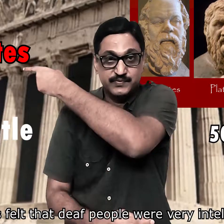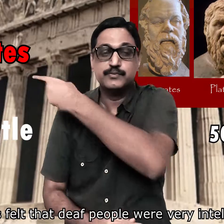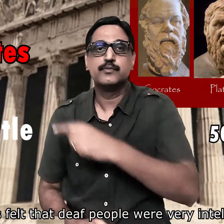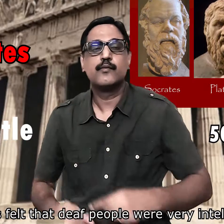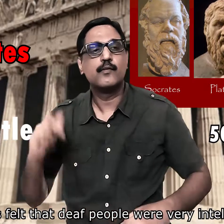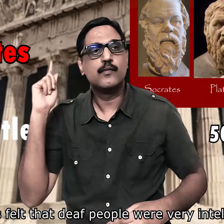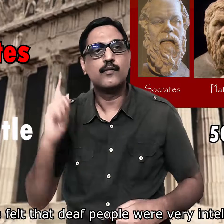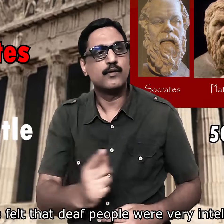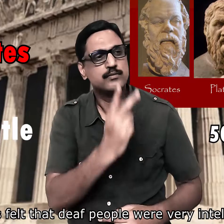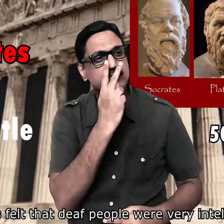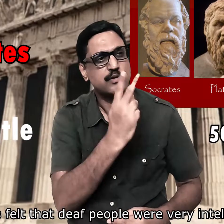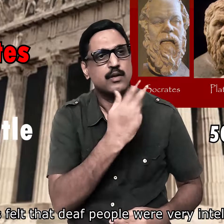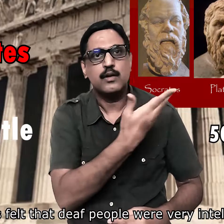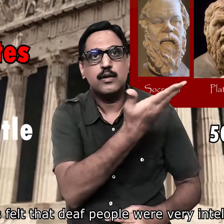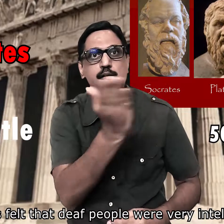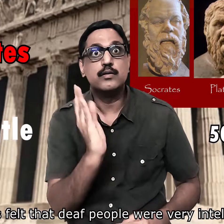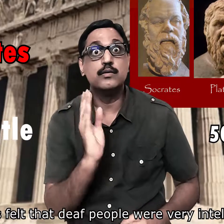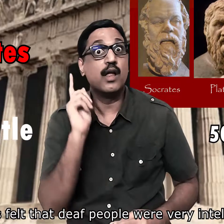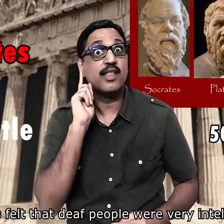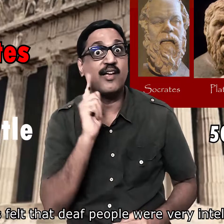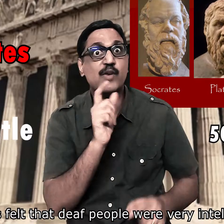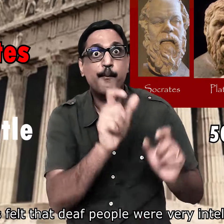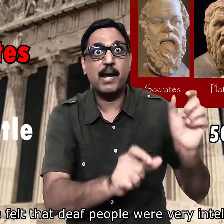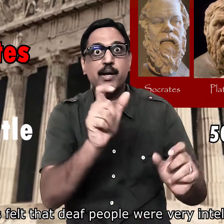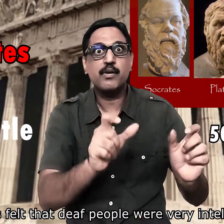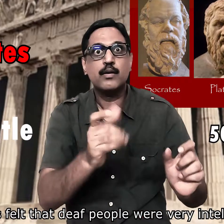Socrates felt that deaf people were intelligent.